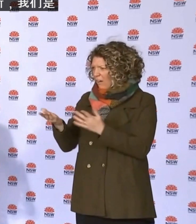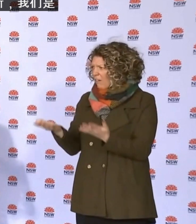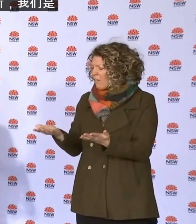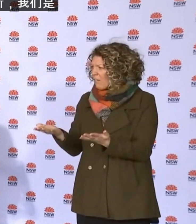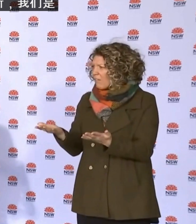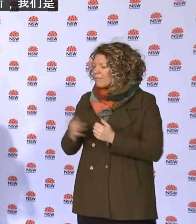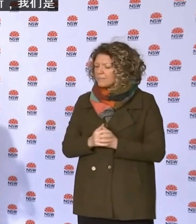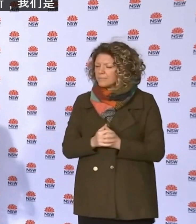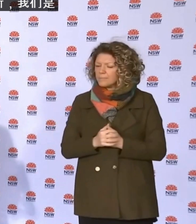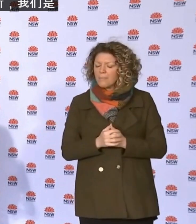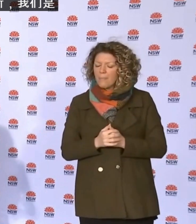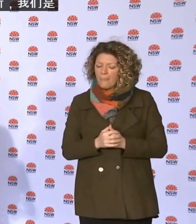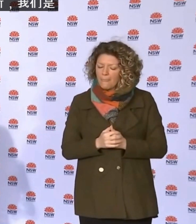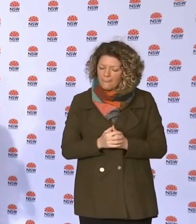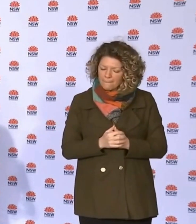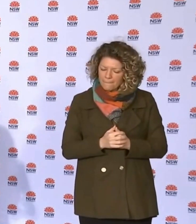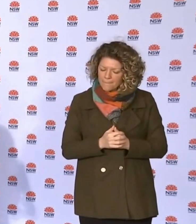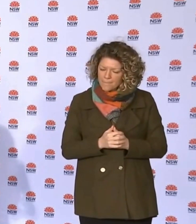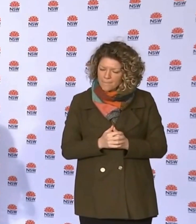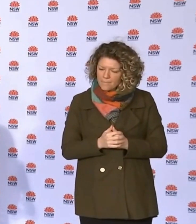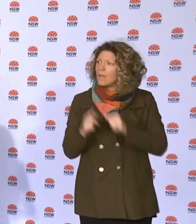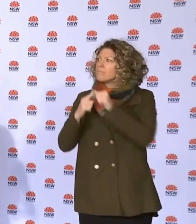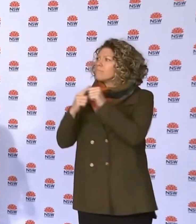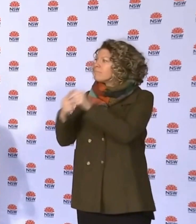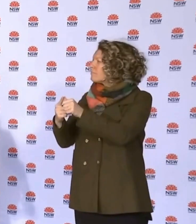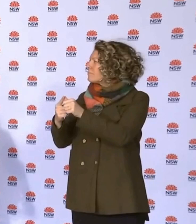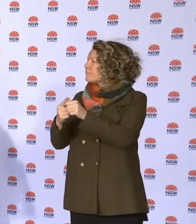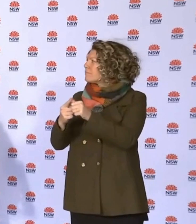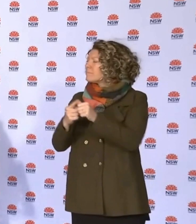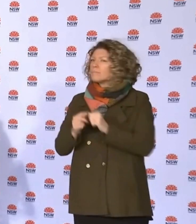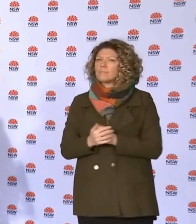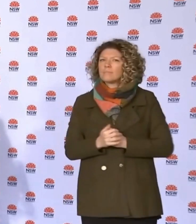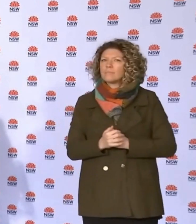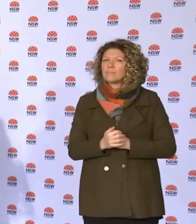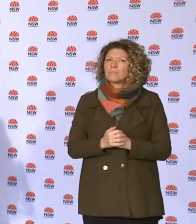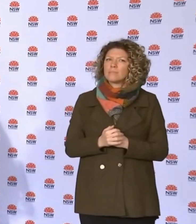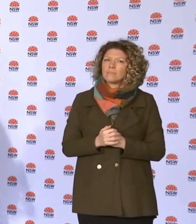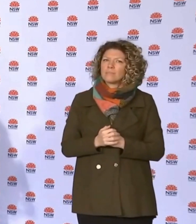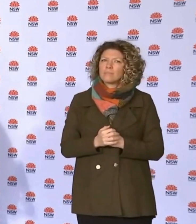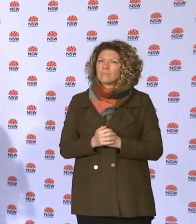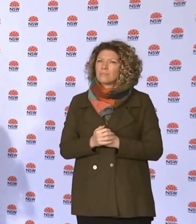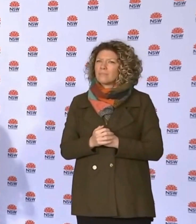be providing an update. We are just trying to get... Sorry.